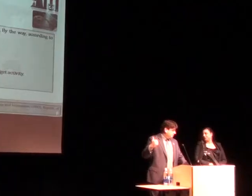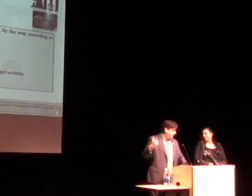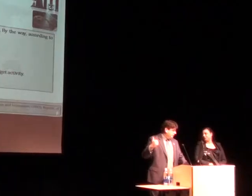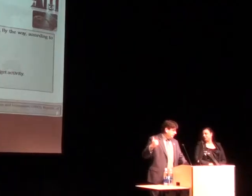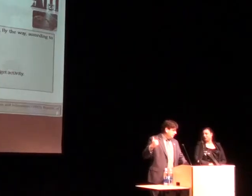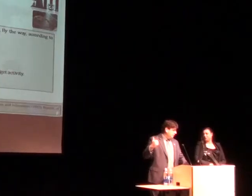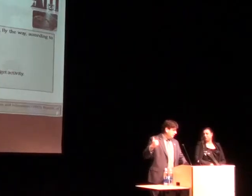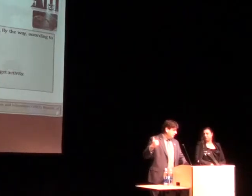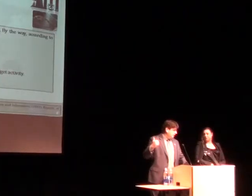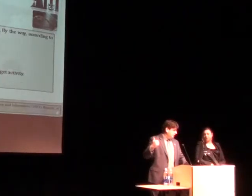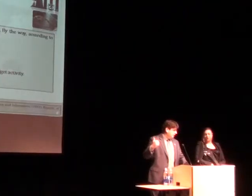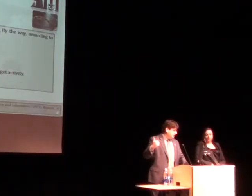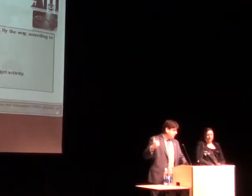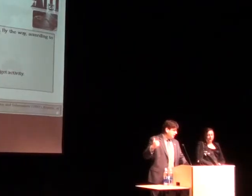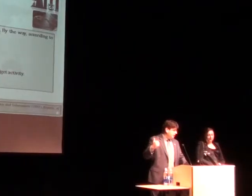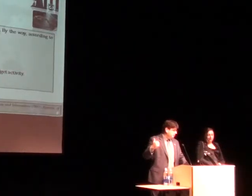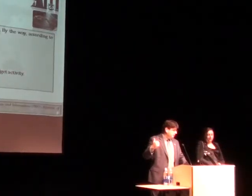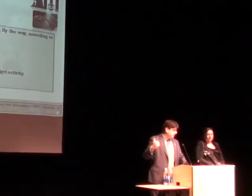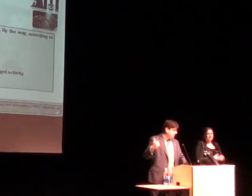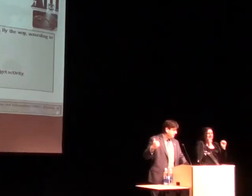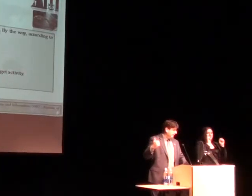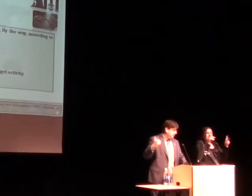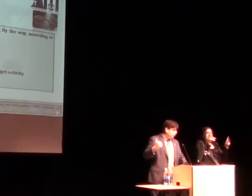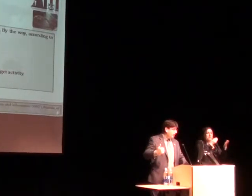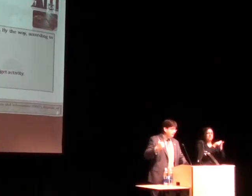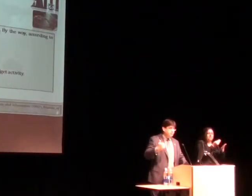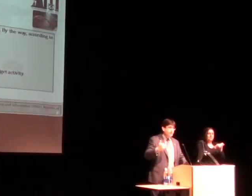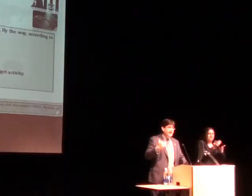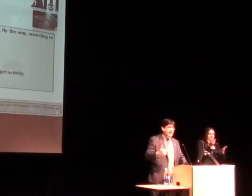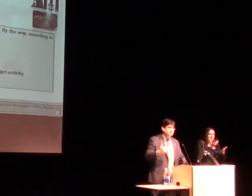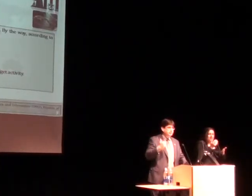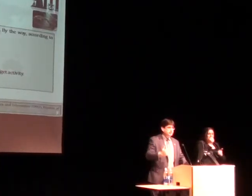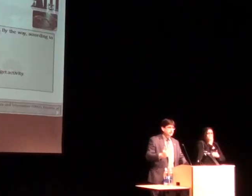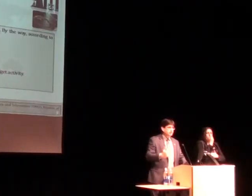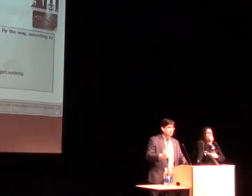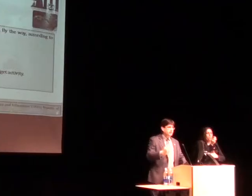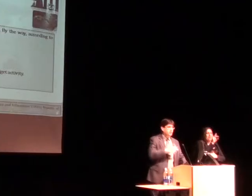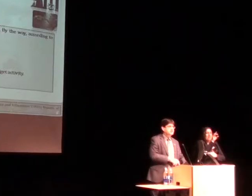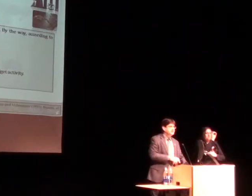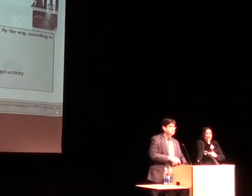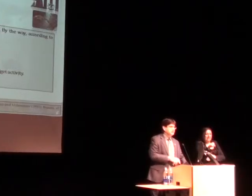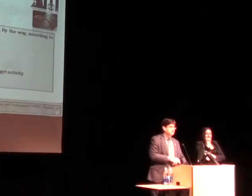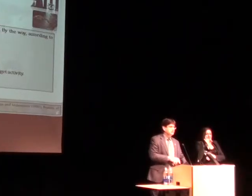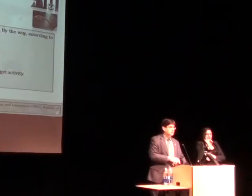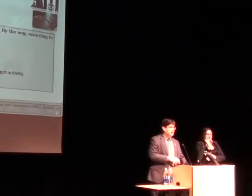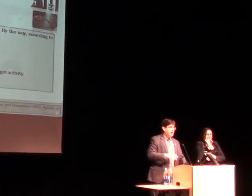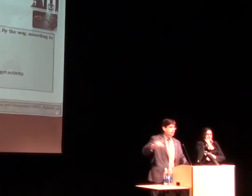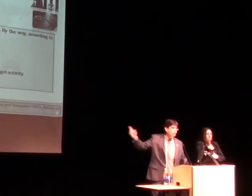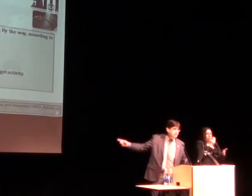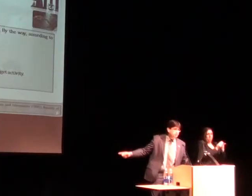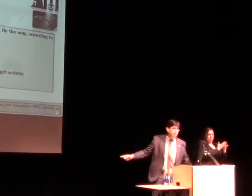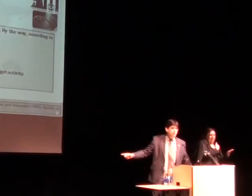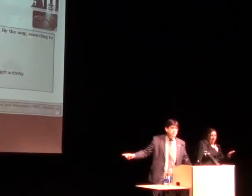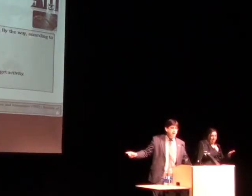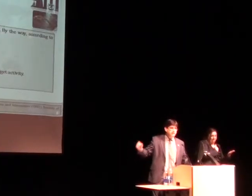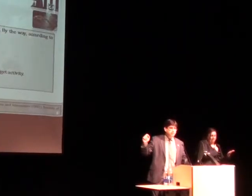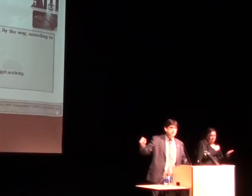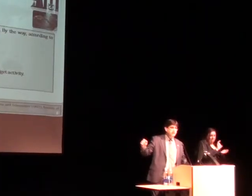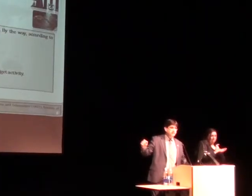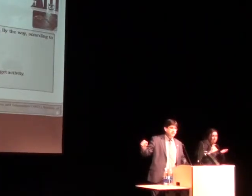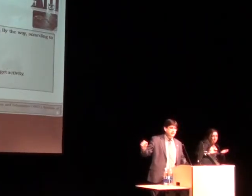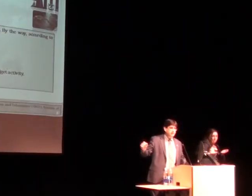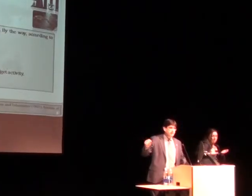Our spend in education is 12.8% of our GDP. According to the World Bank